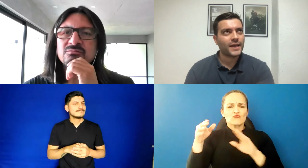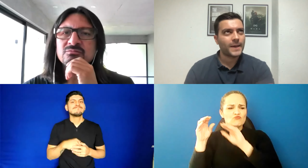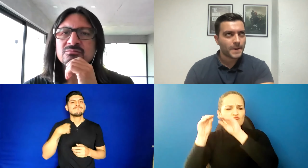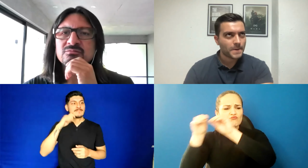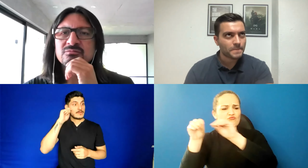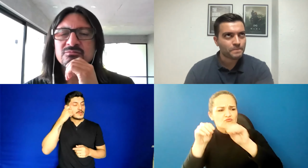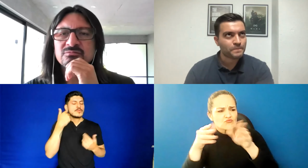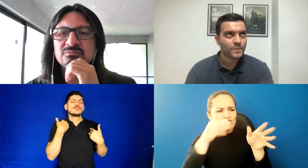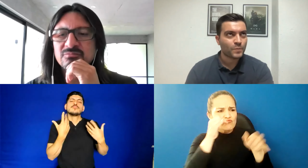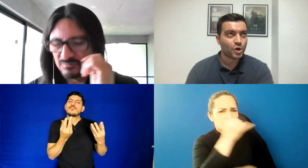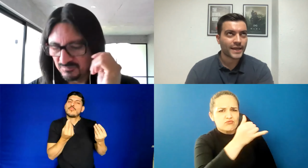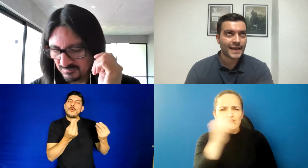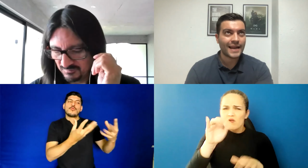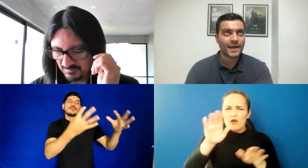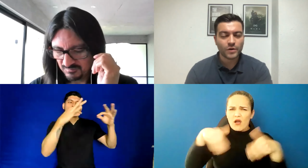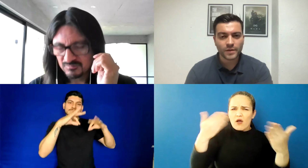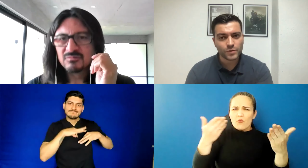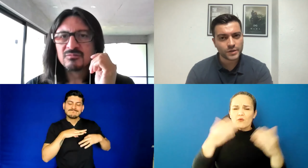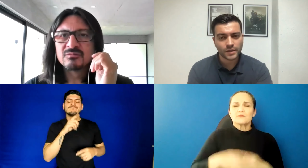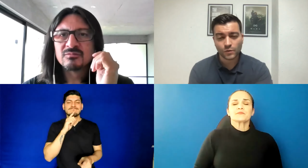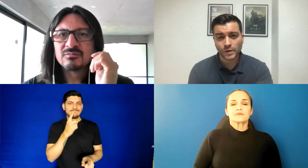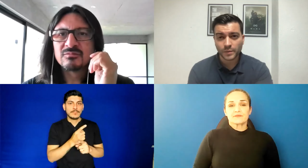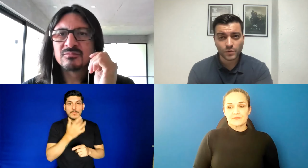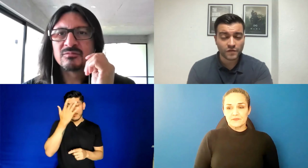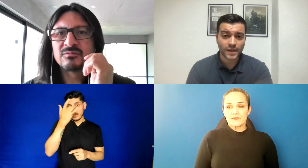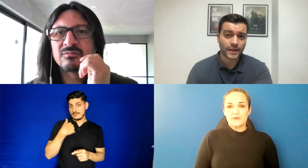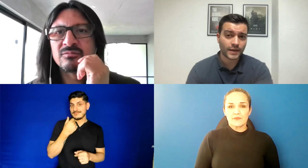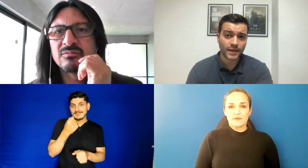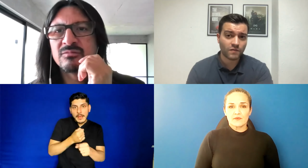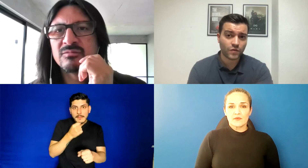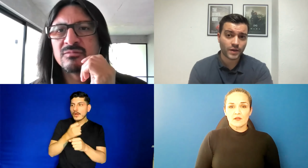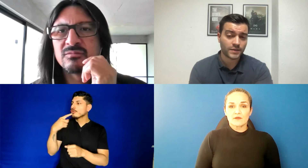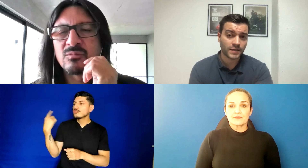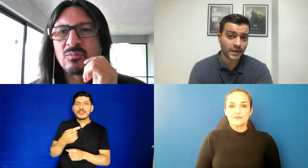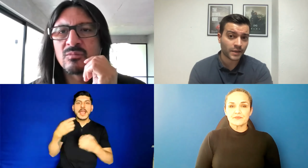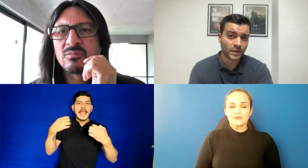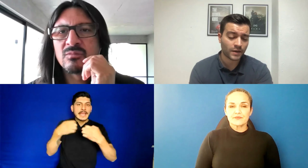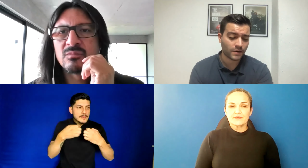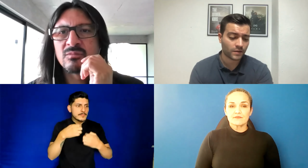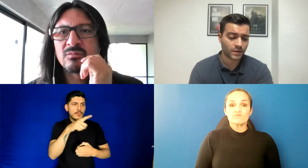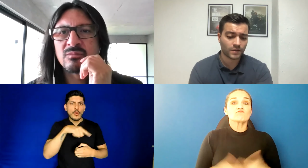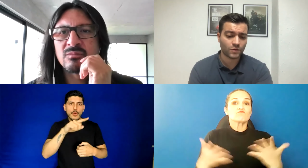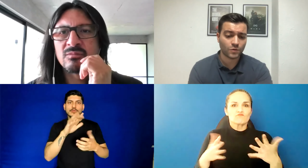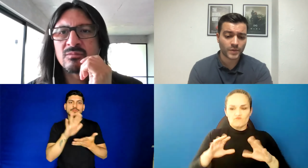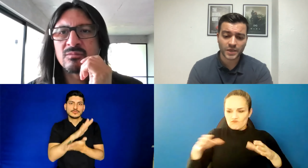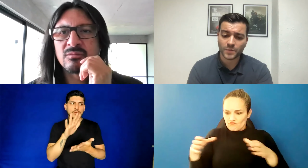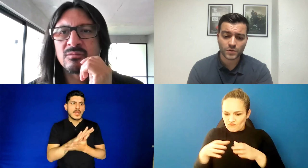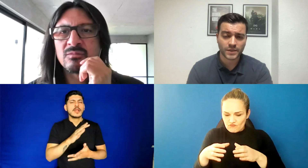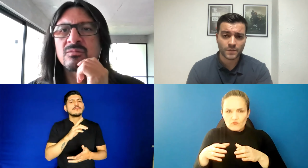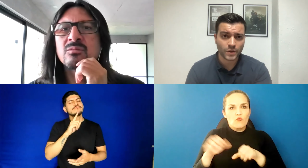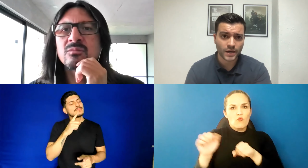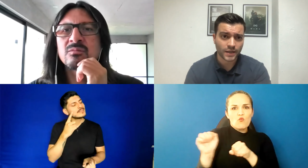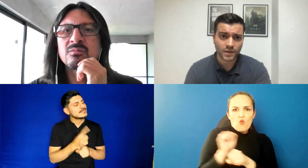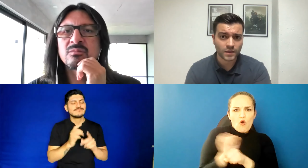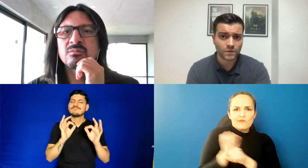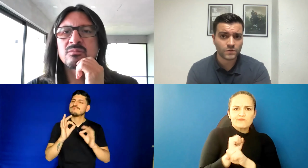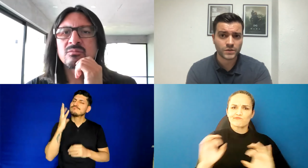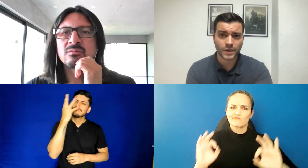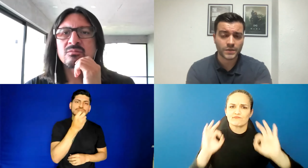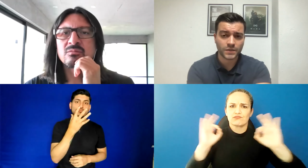impact? Well, I've had many instances of those types, because the work of the